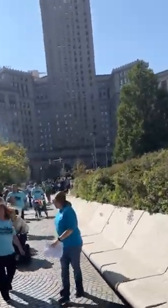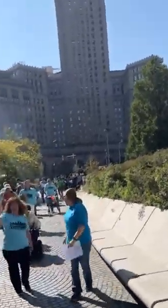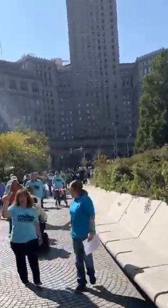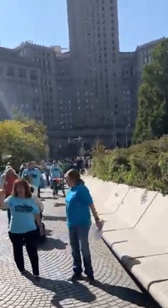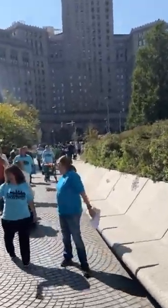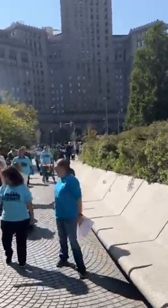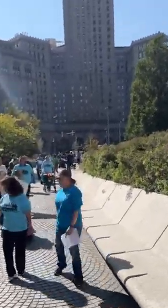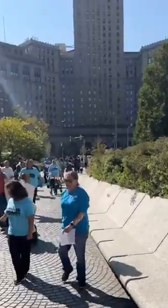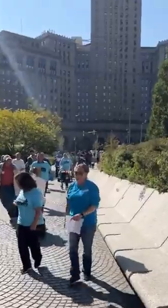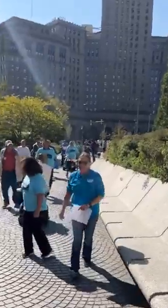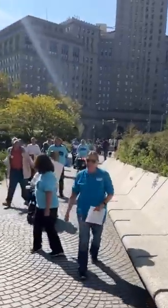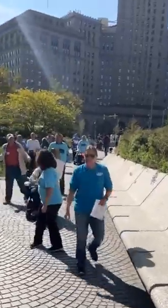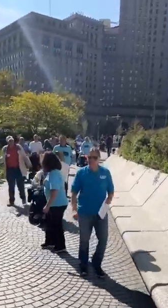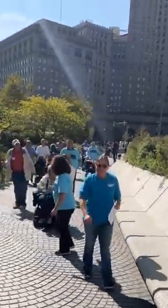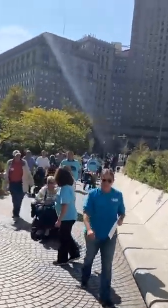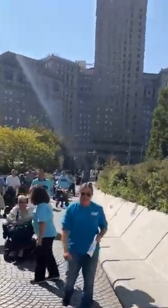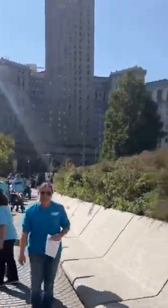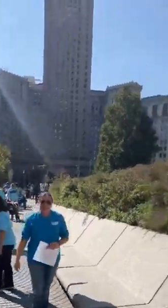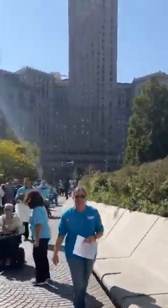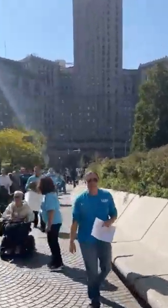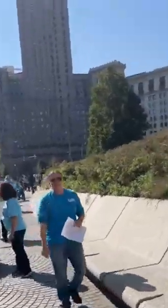we want it?